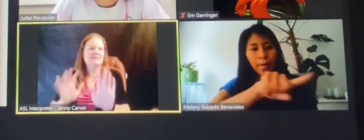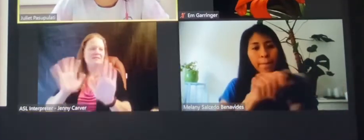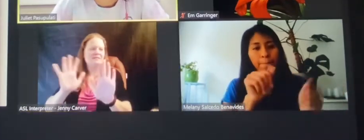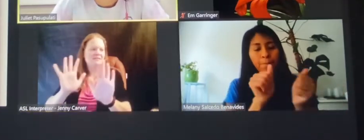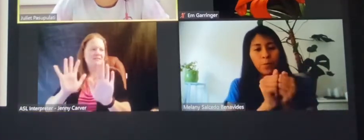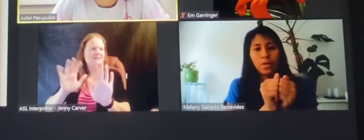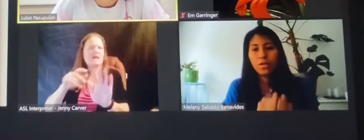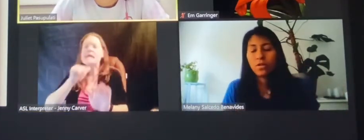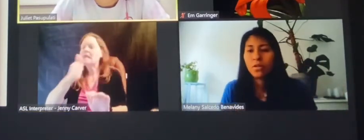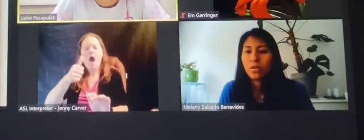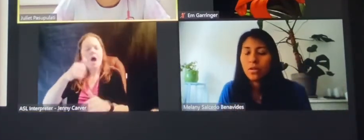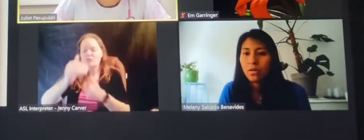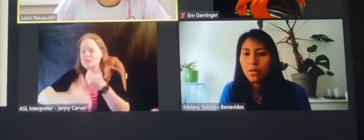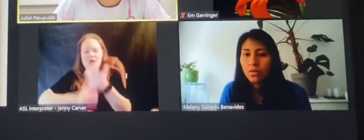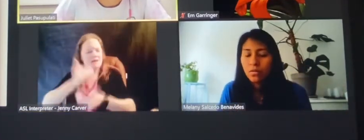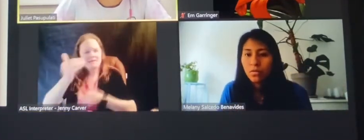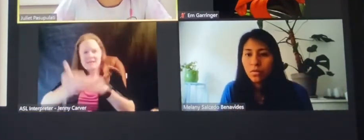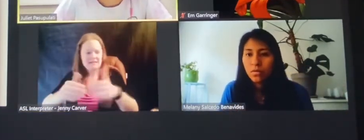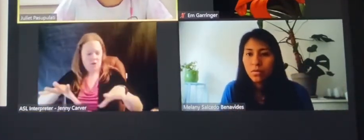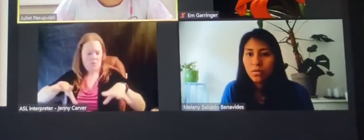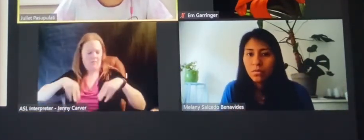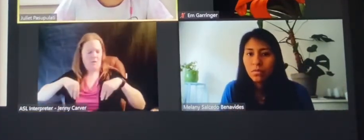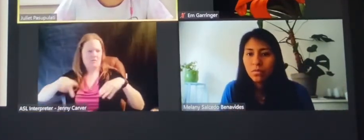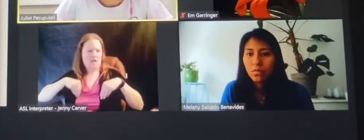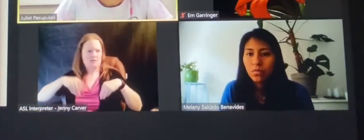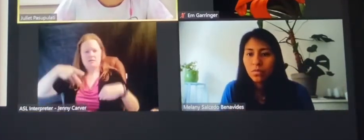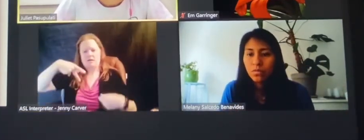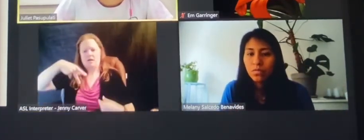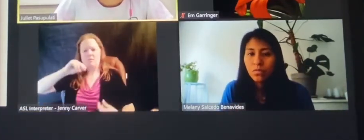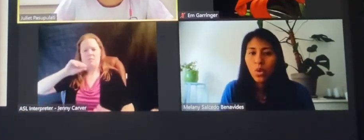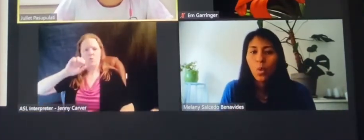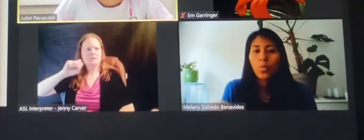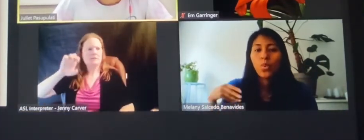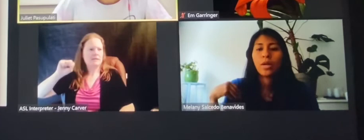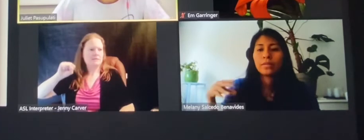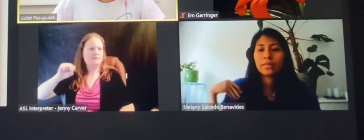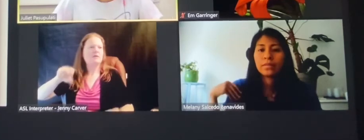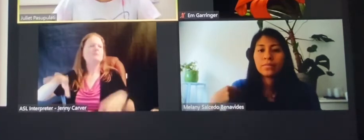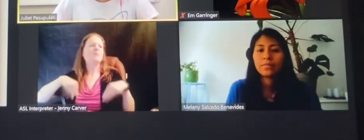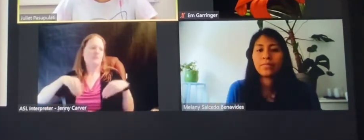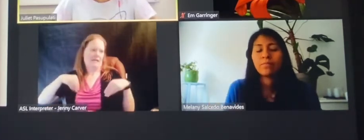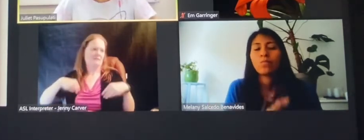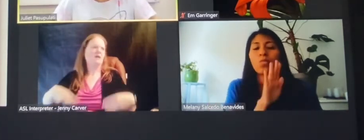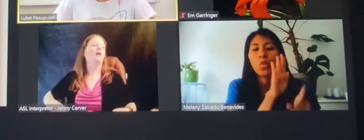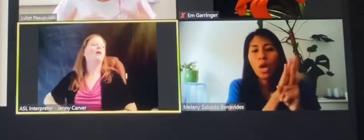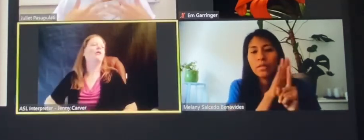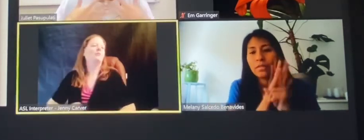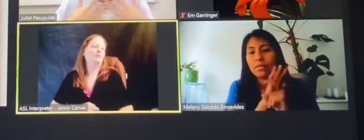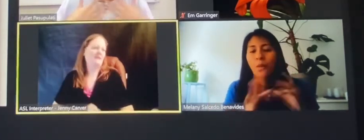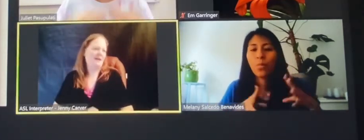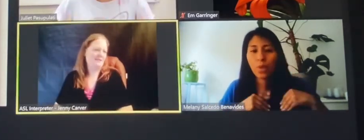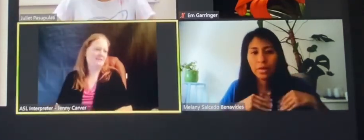the ones who had characteristics survived, positive characteristics.